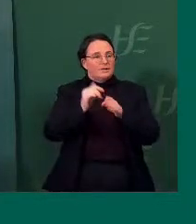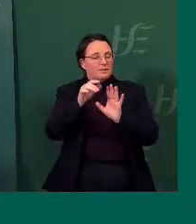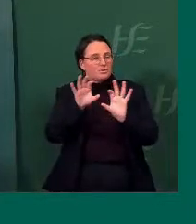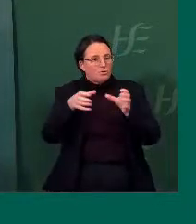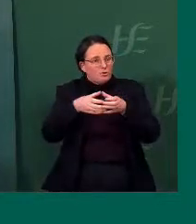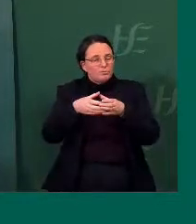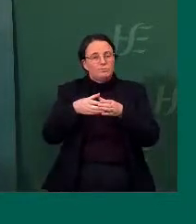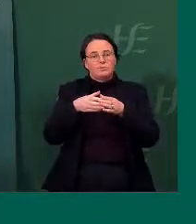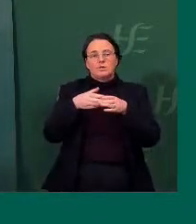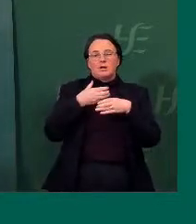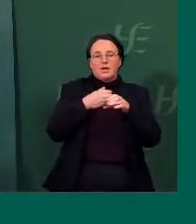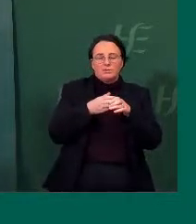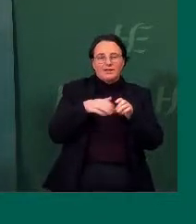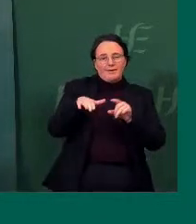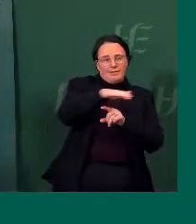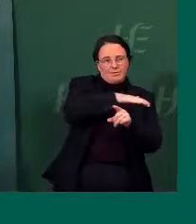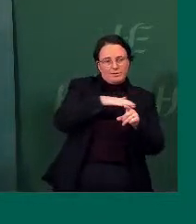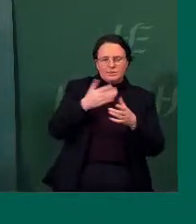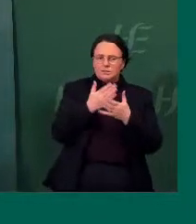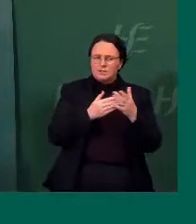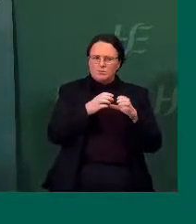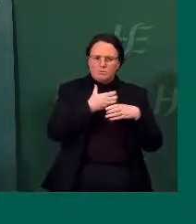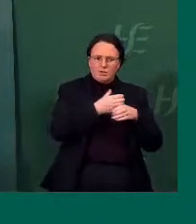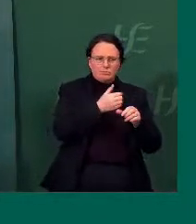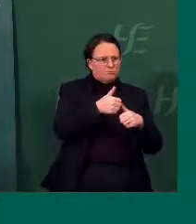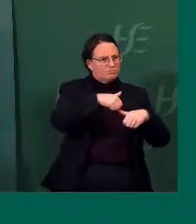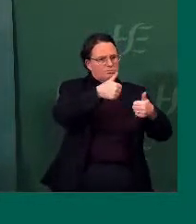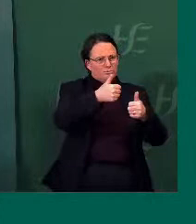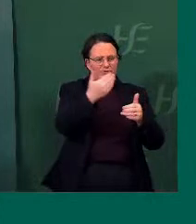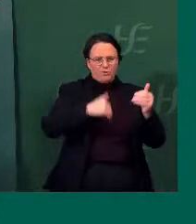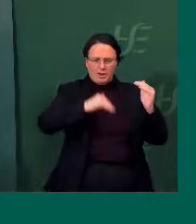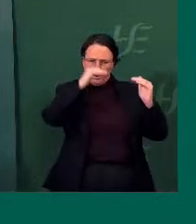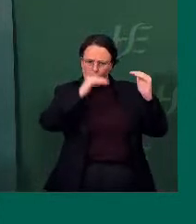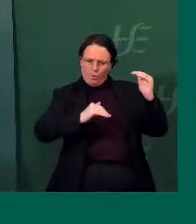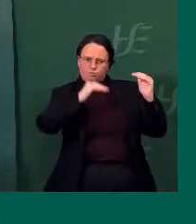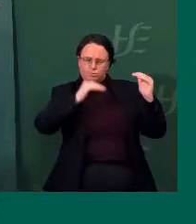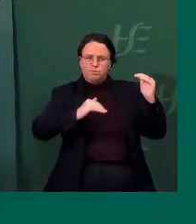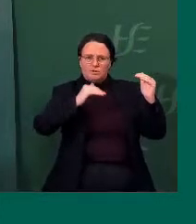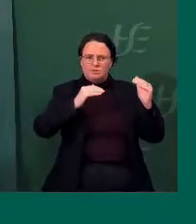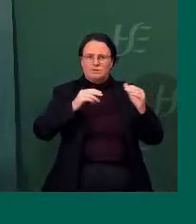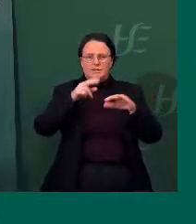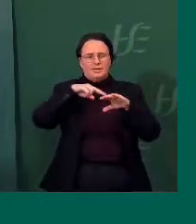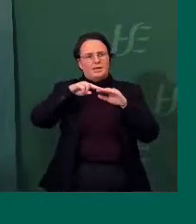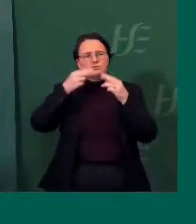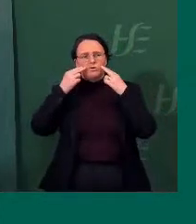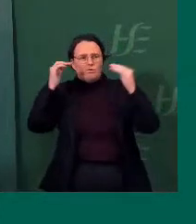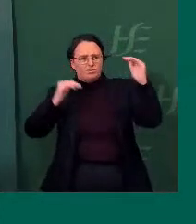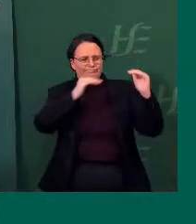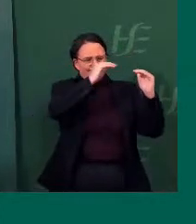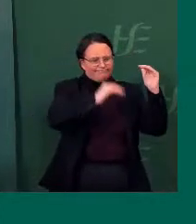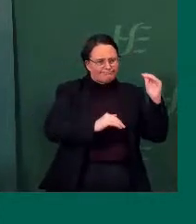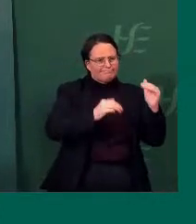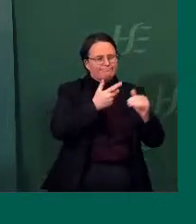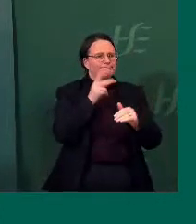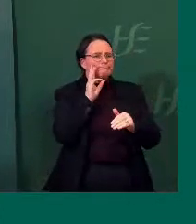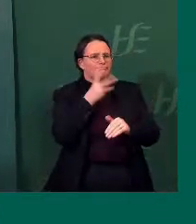counties or areas, and we've seen really good uptake in some counties where previously the level was slightly below the national norms. And that's through the work of our public health